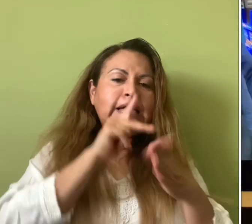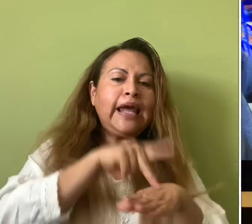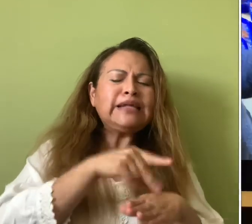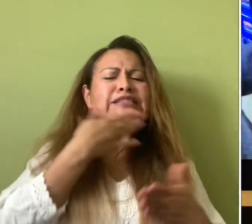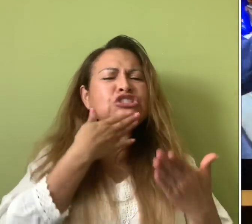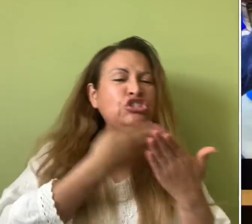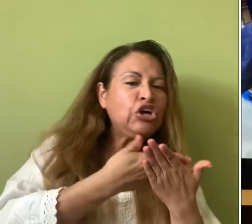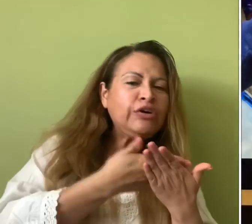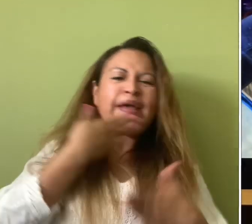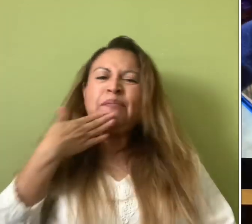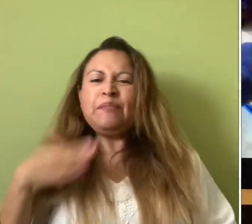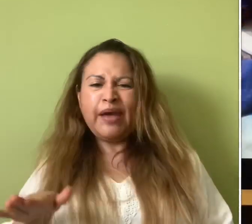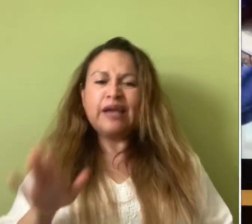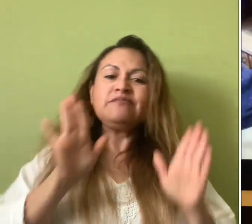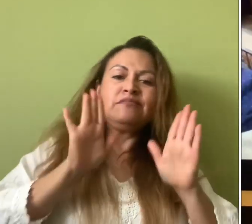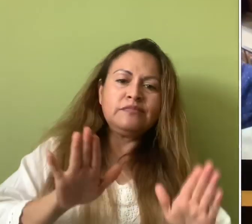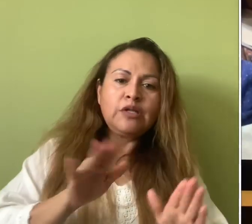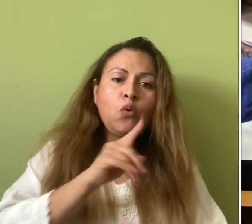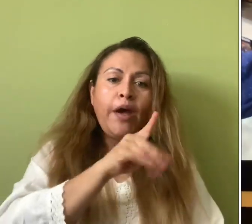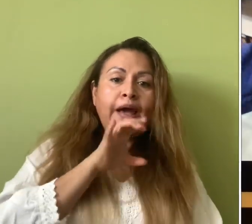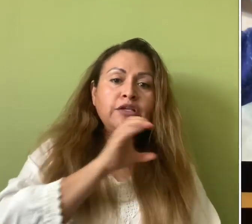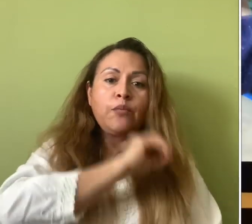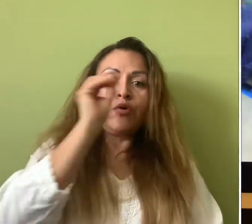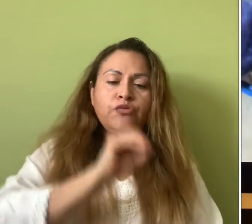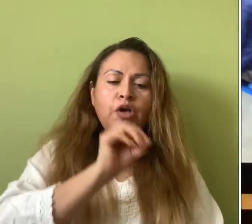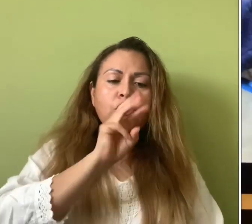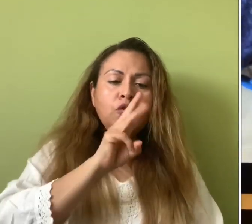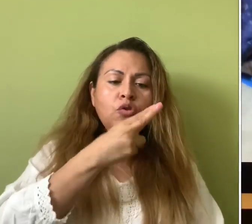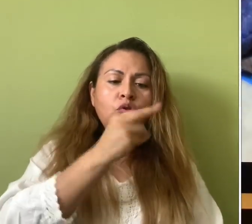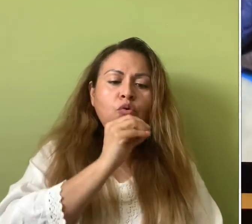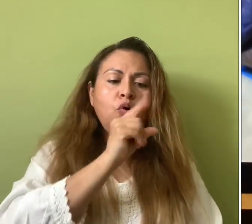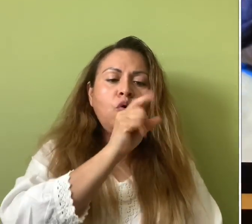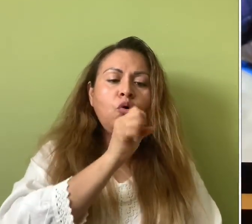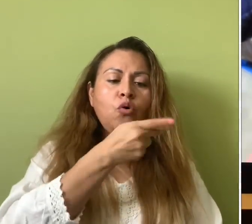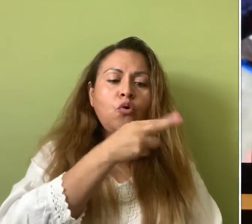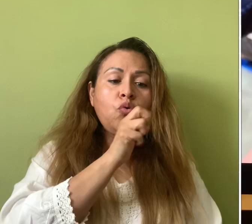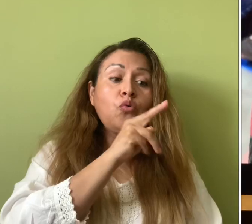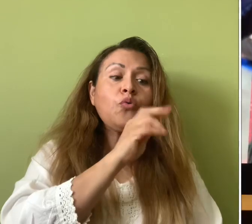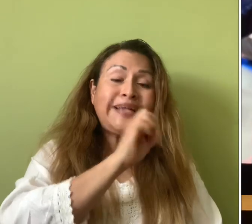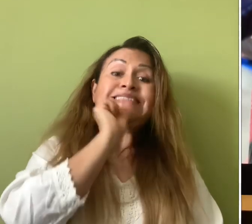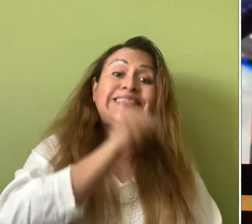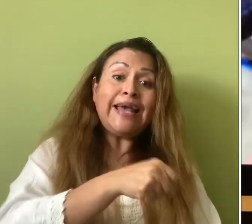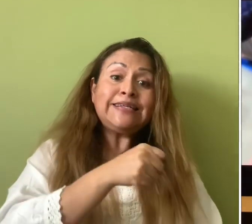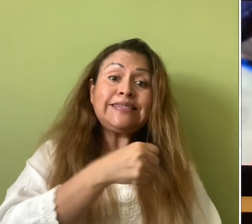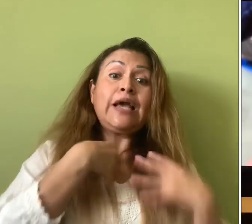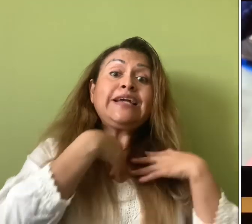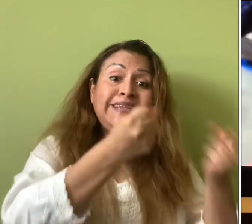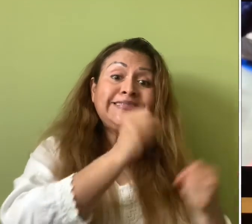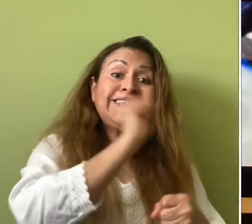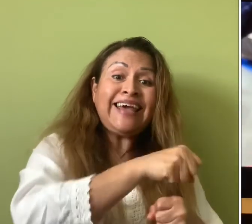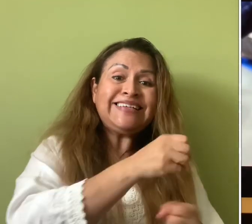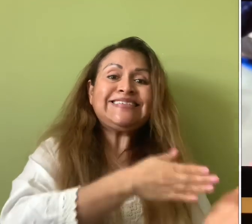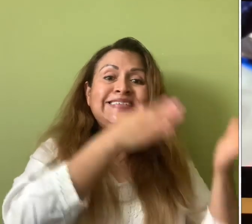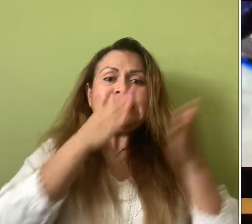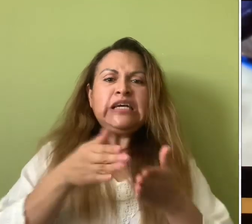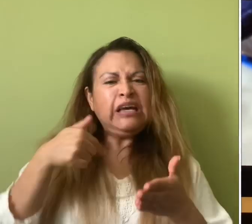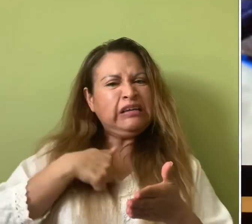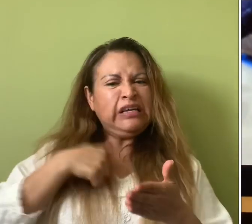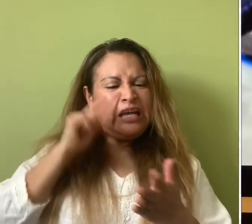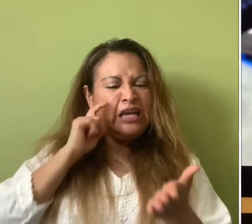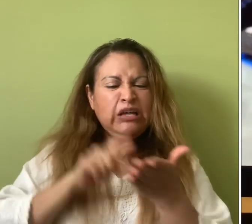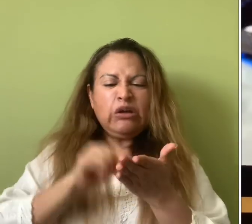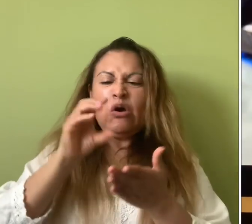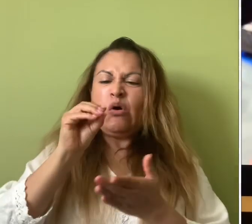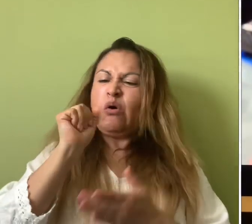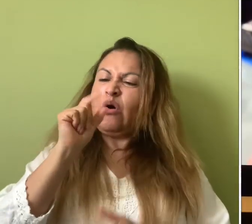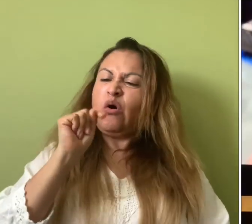because you get Kodiak cakes. It is 100% whole grains. You always want whole grains because that's where the nutrition is. But for me, they use oat